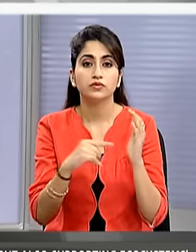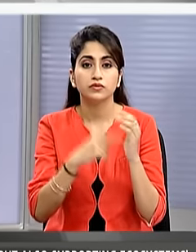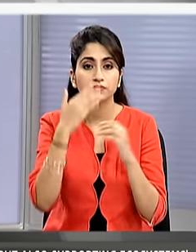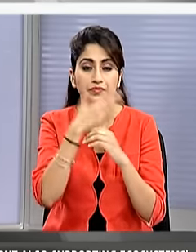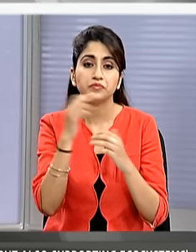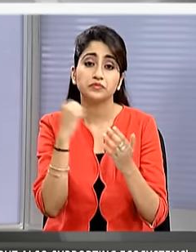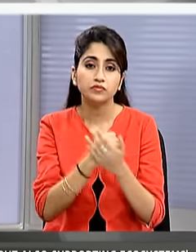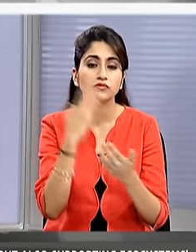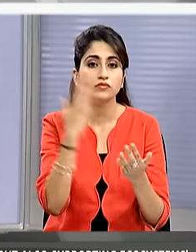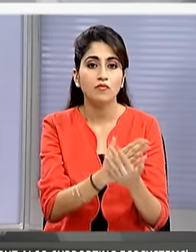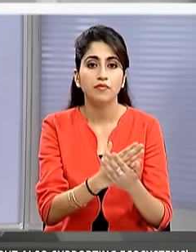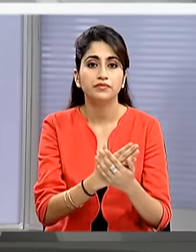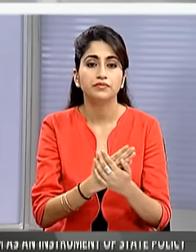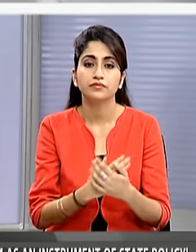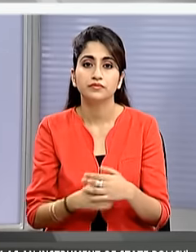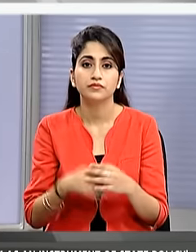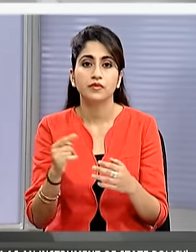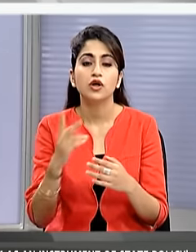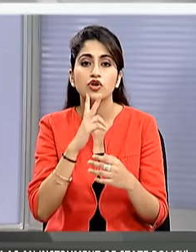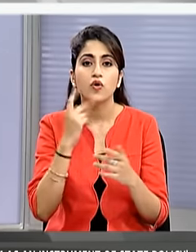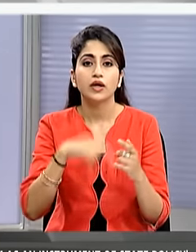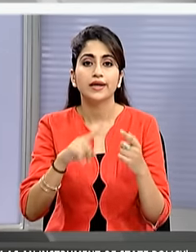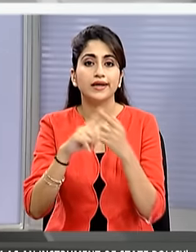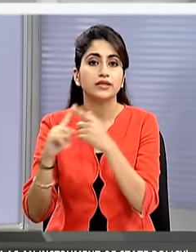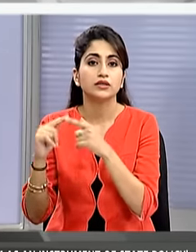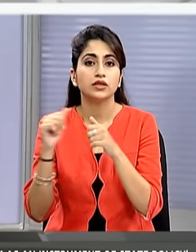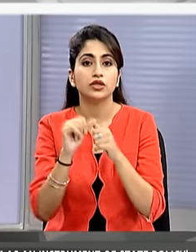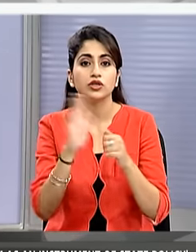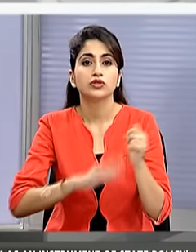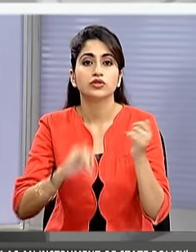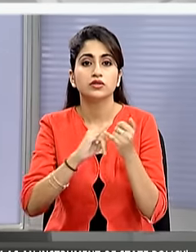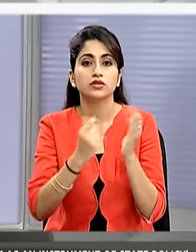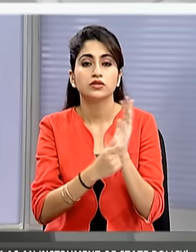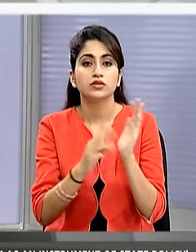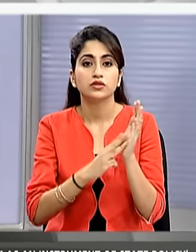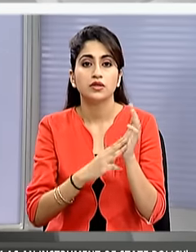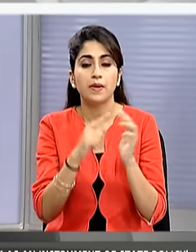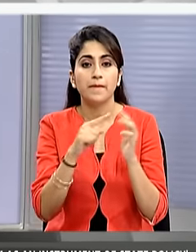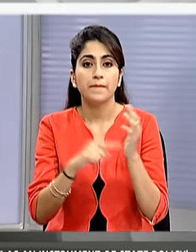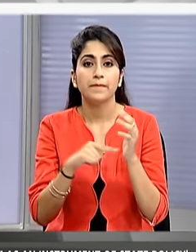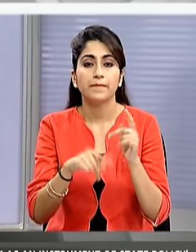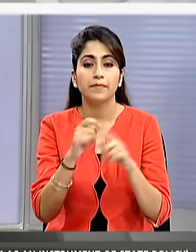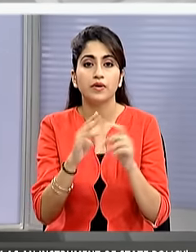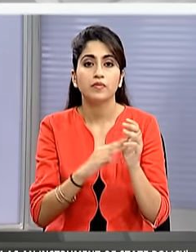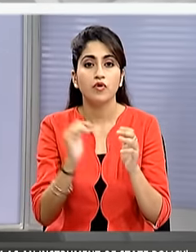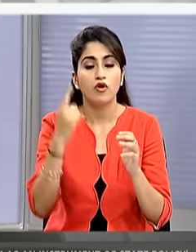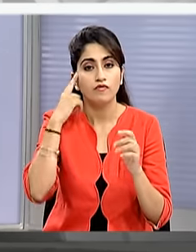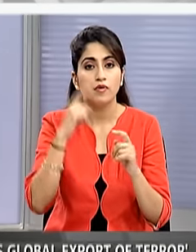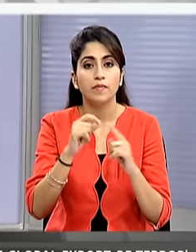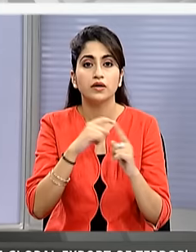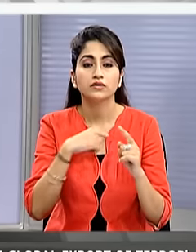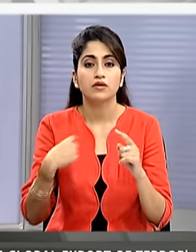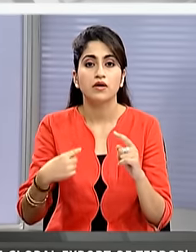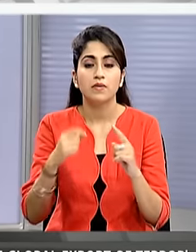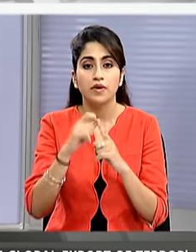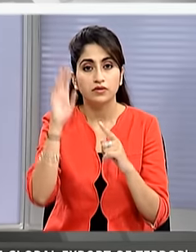combat the challenge of terrorism. Addressing the East Asia Summit, the Prime Minister called for isolating and imposing sanctions on